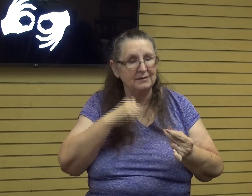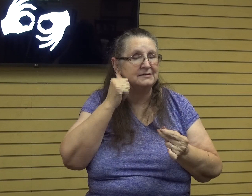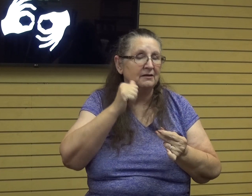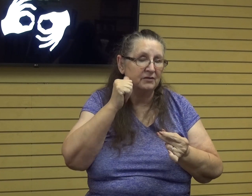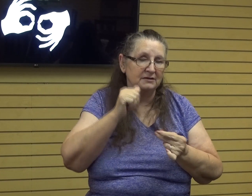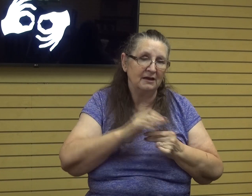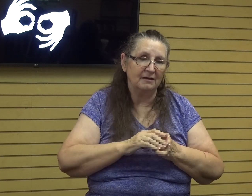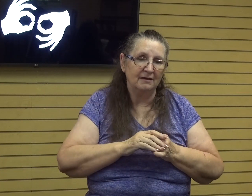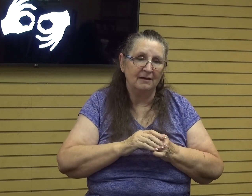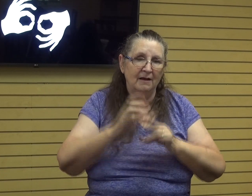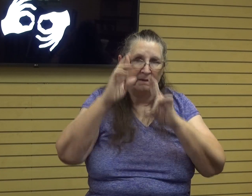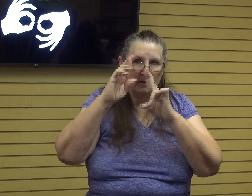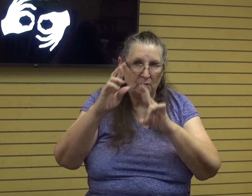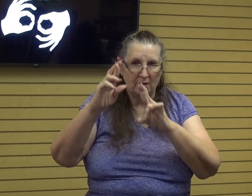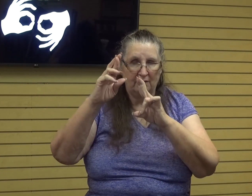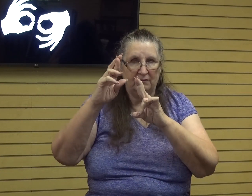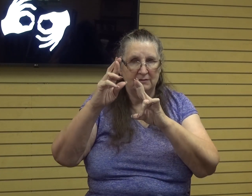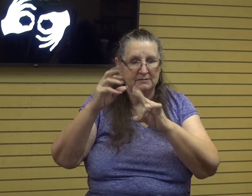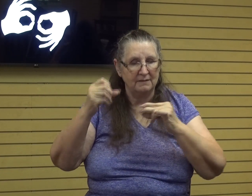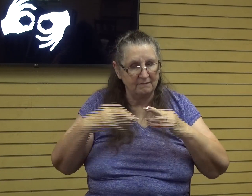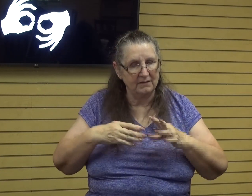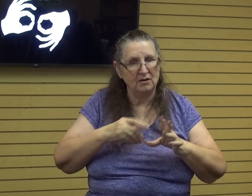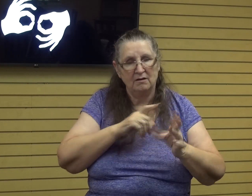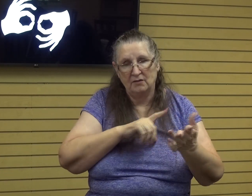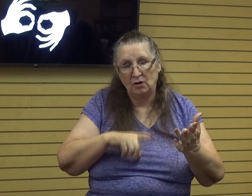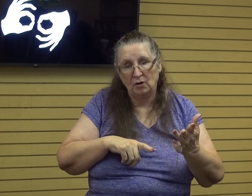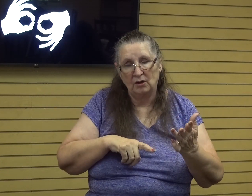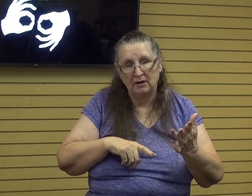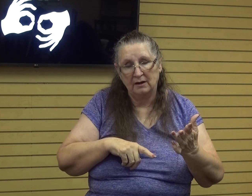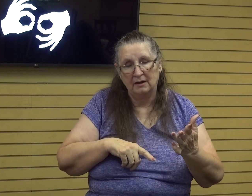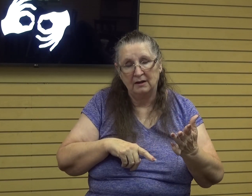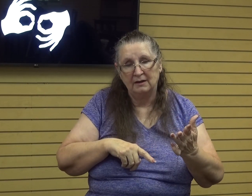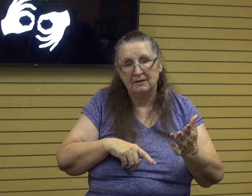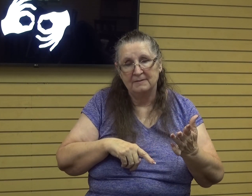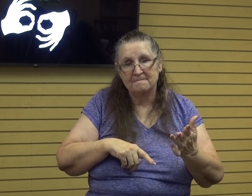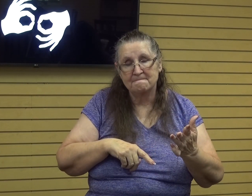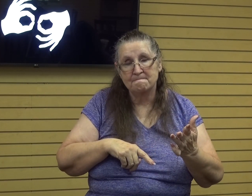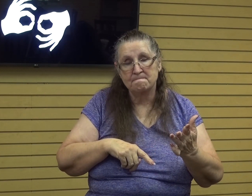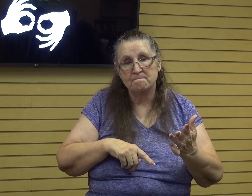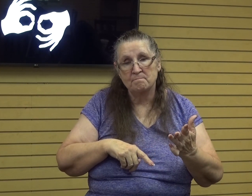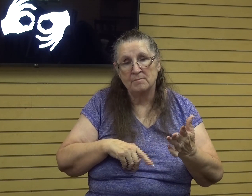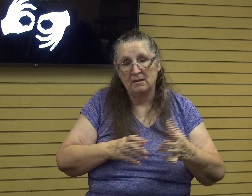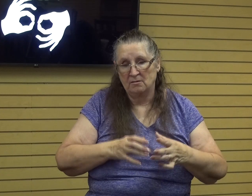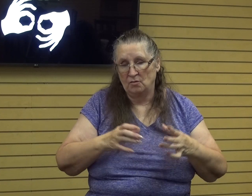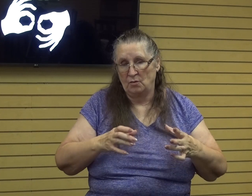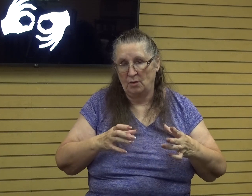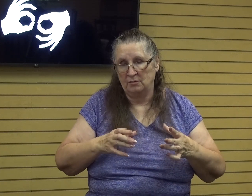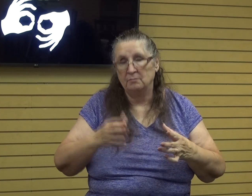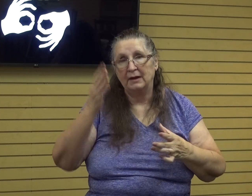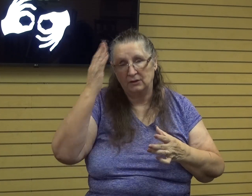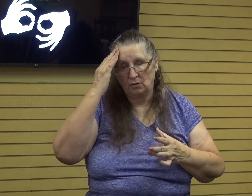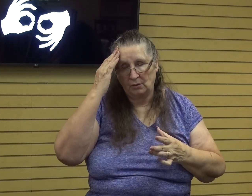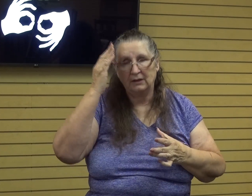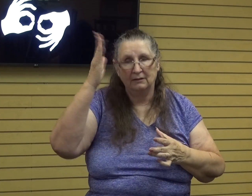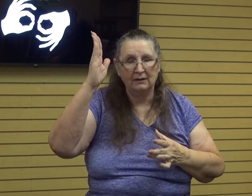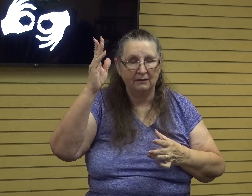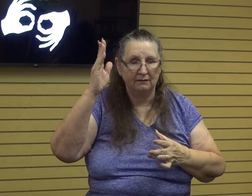That reverence and respect, that fear of the Lord is grown by knowing who God is in our